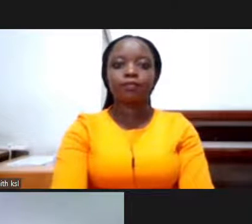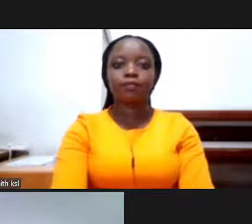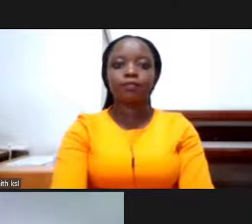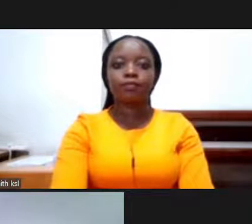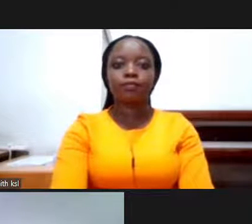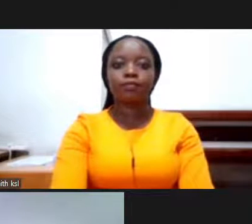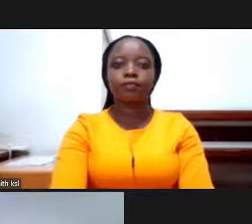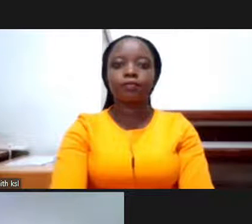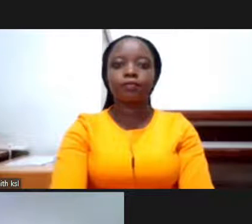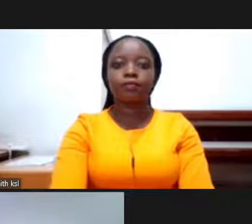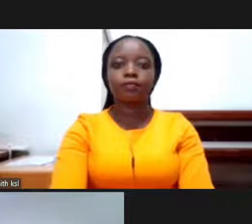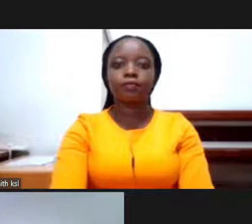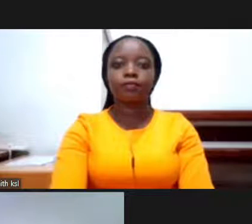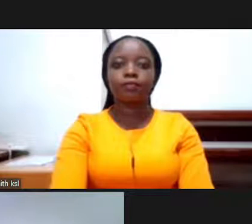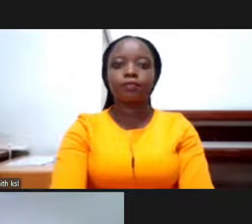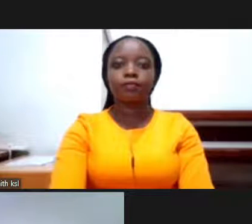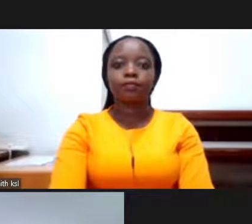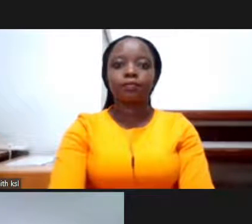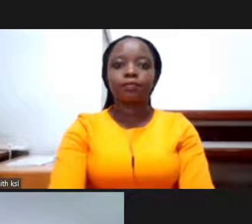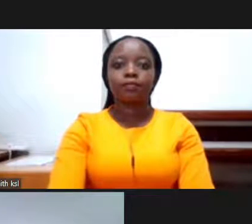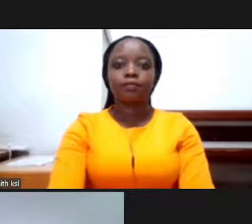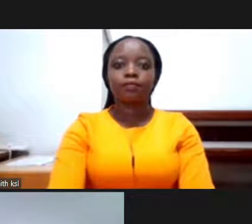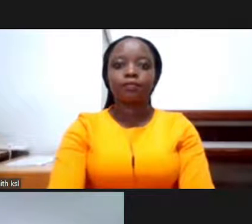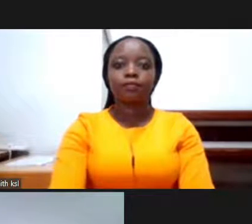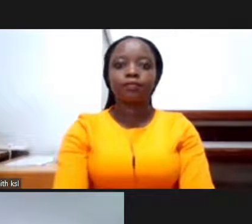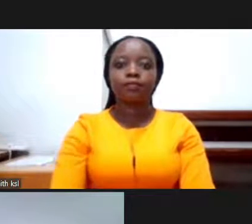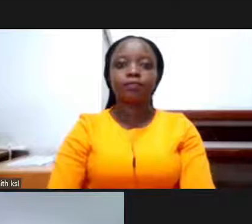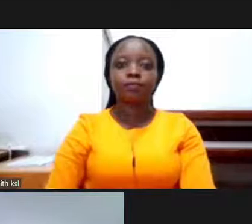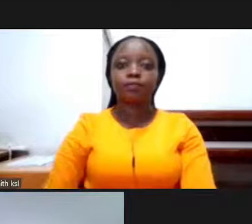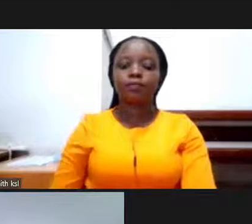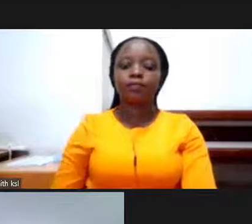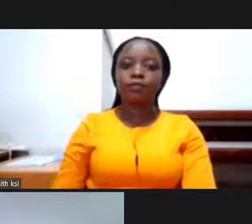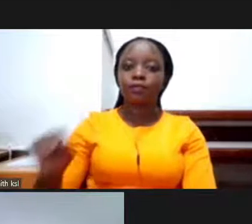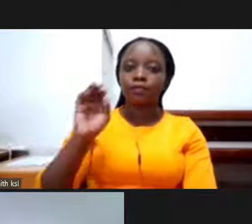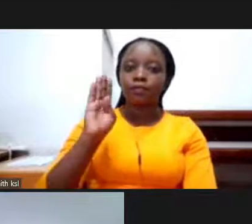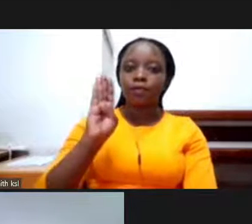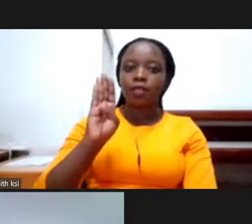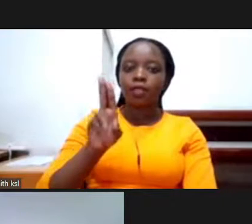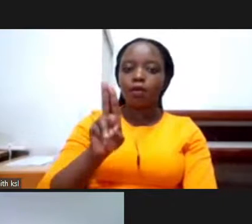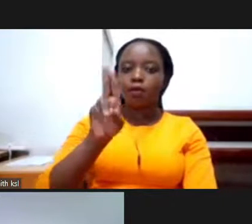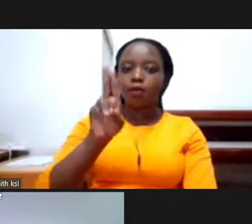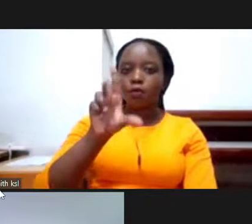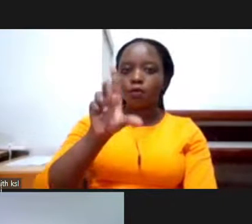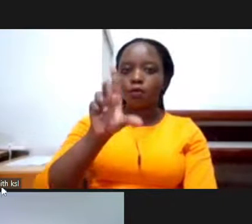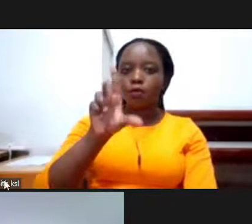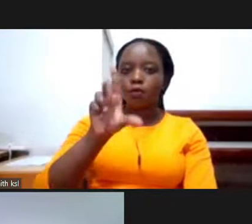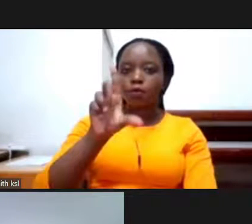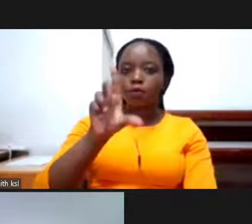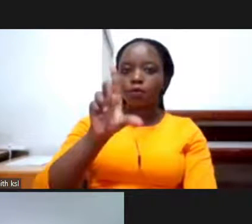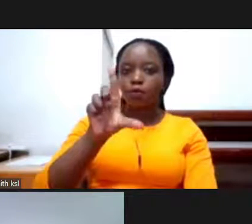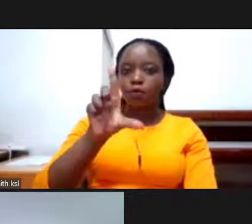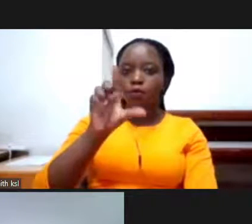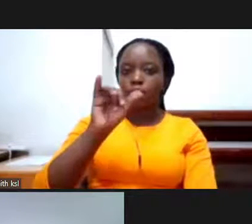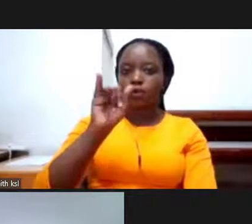Mr. Bulinda, kindly raise your hand if you're with us so that